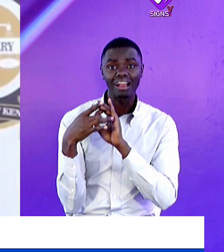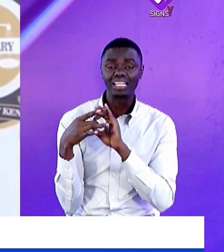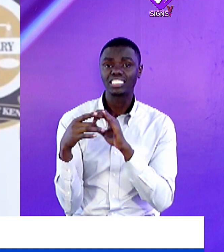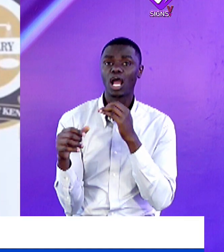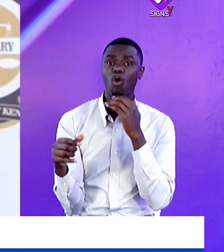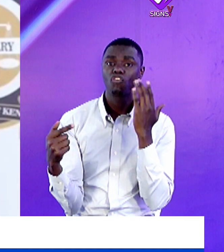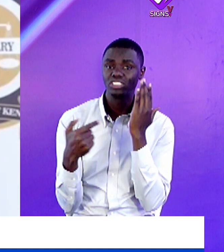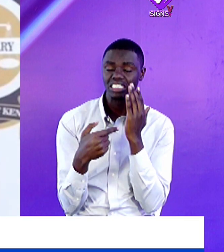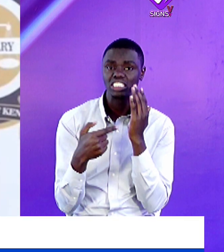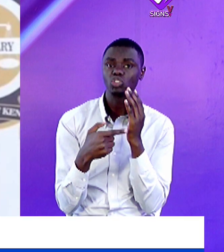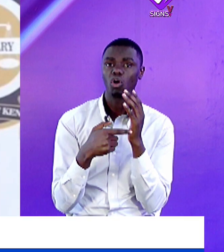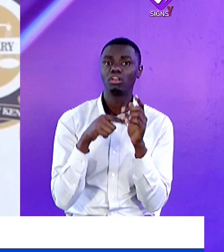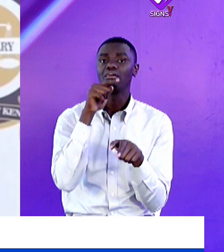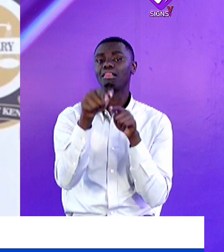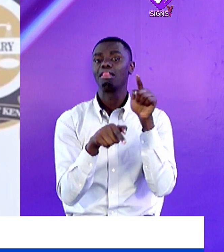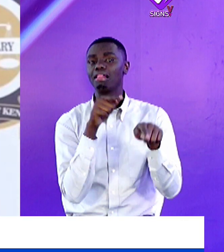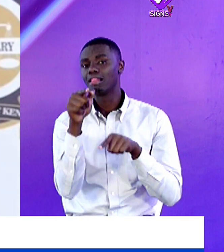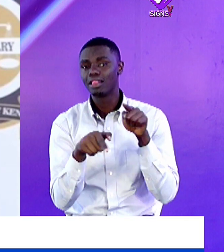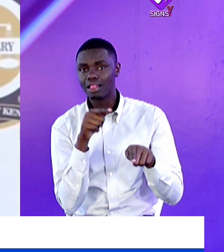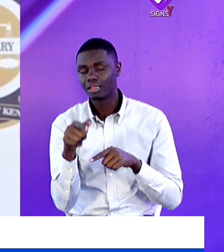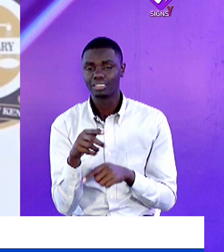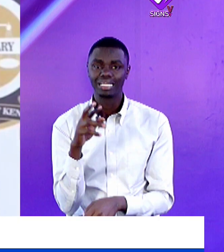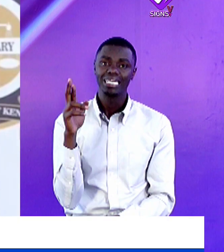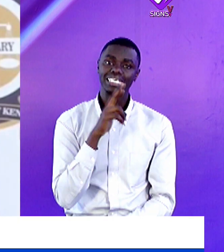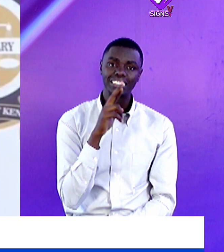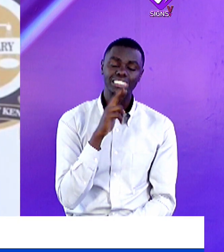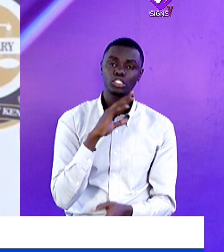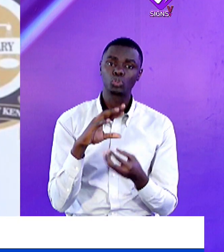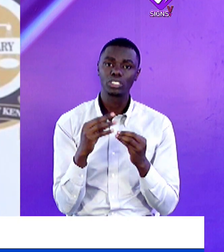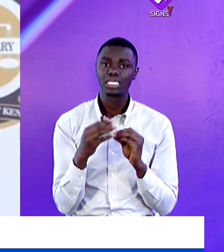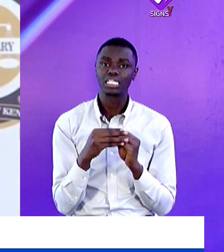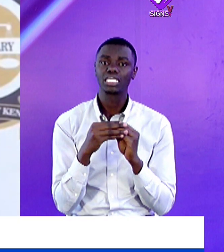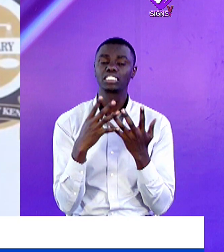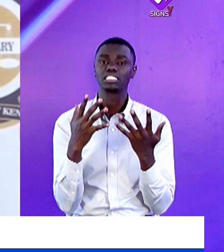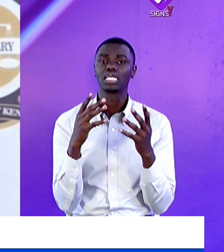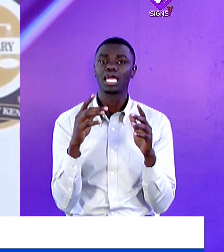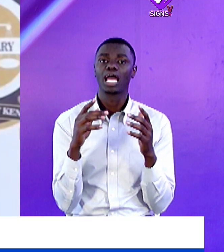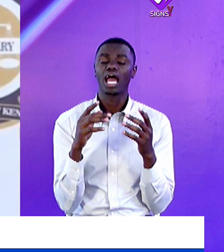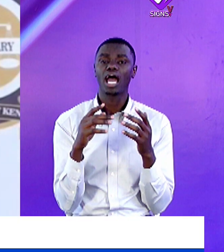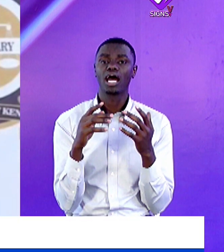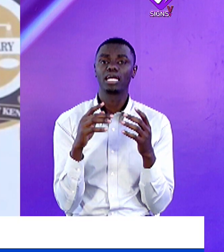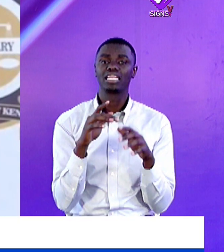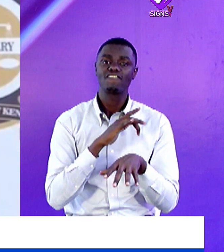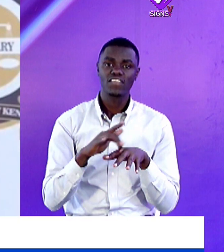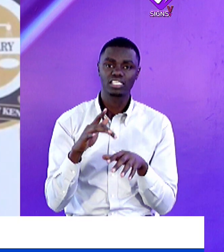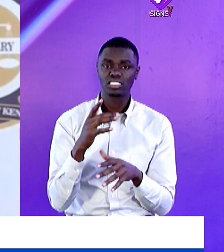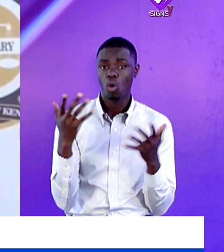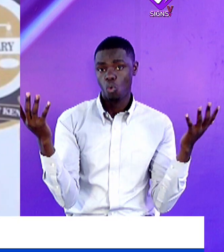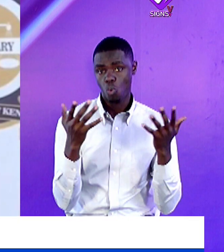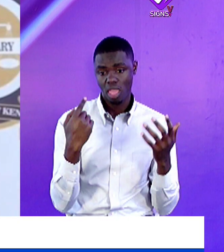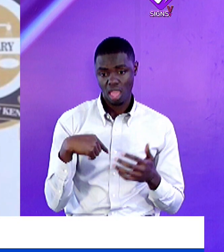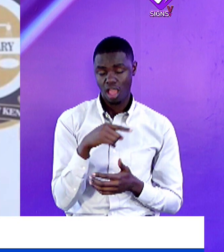digital intimidation risks creating a chilling effect where we judges